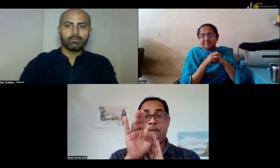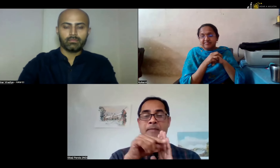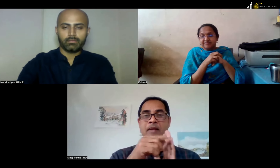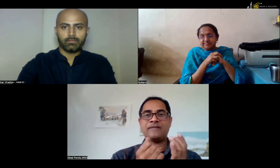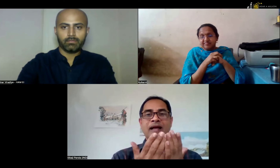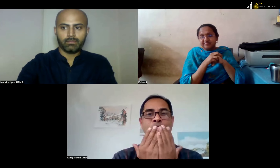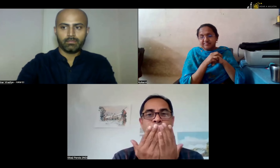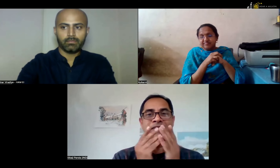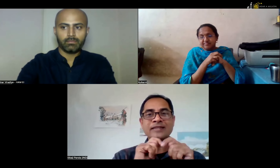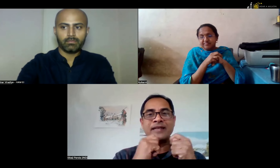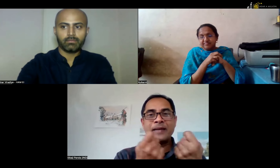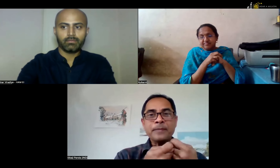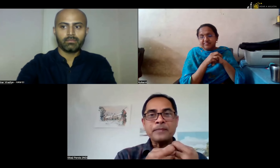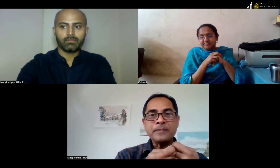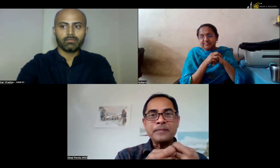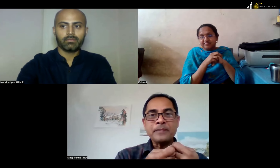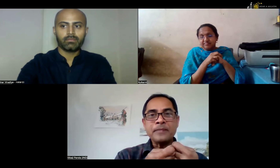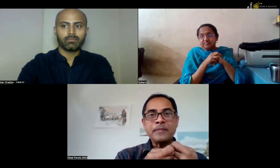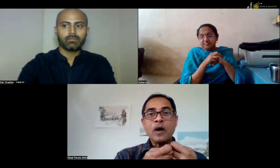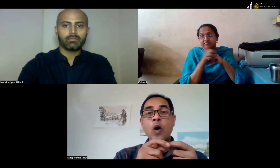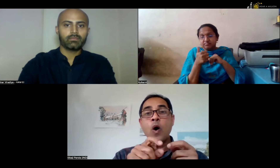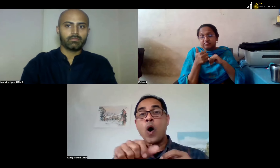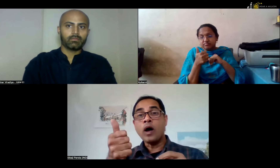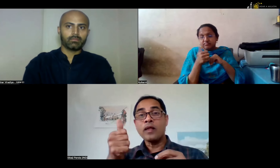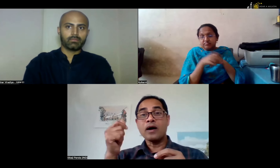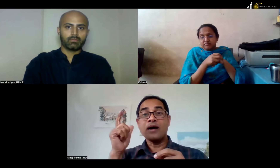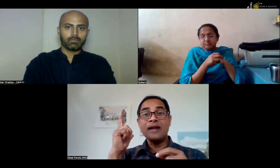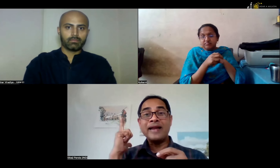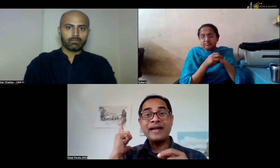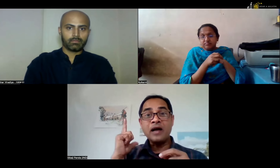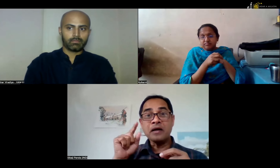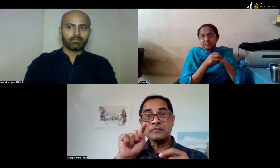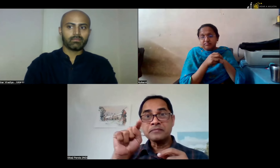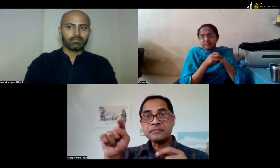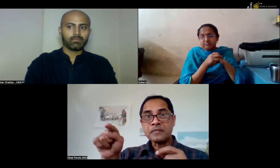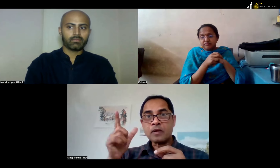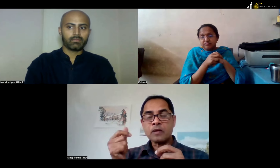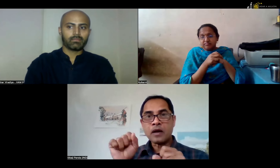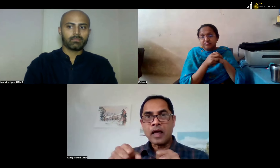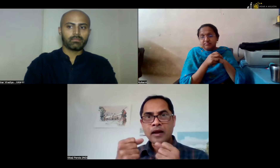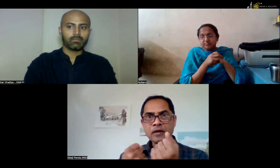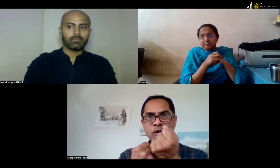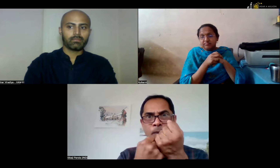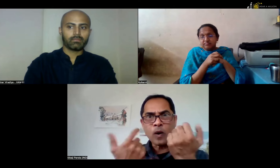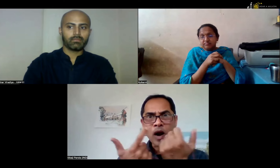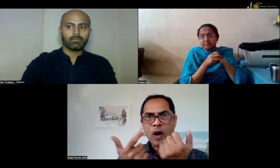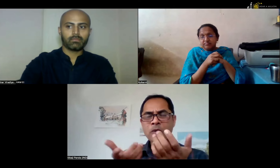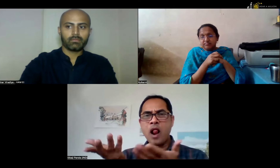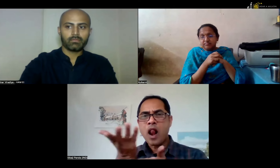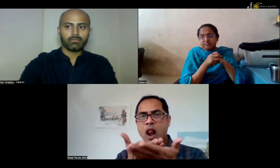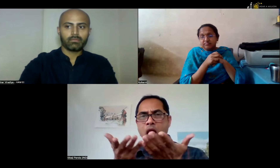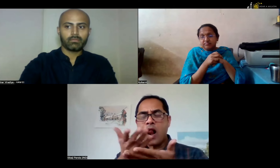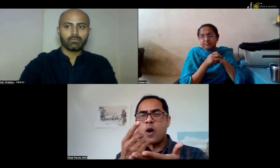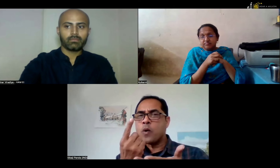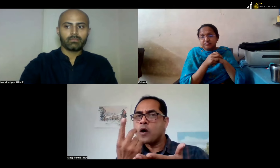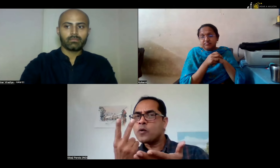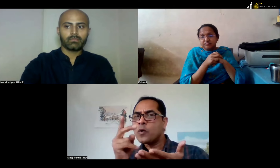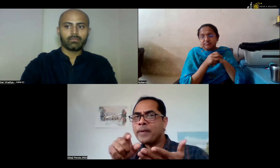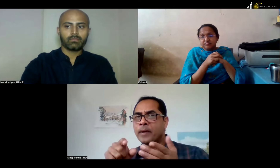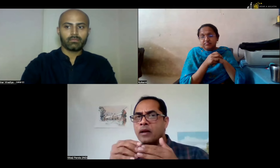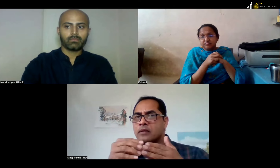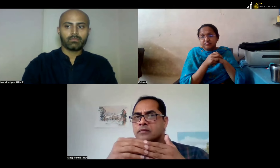Million team, and they have a team who are working on the education part, and there are other deaf leaders as well.